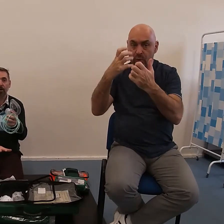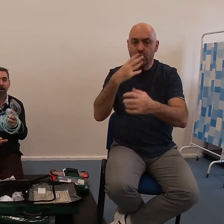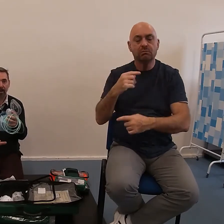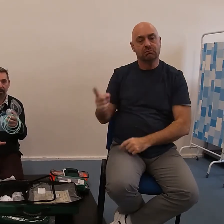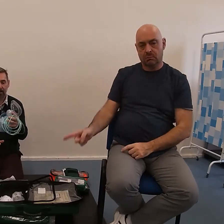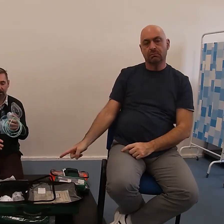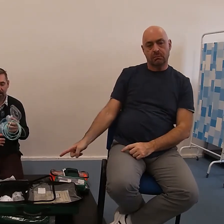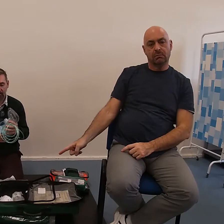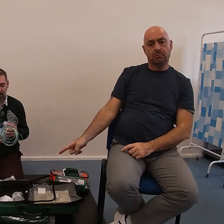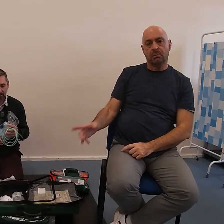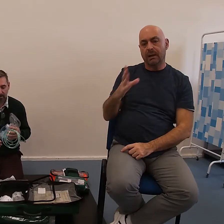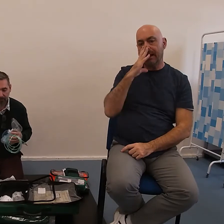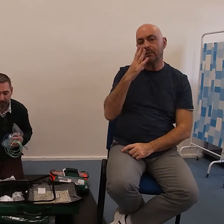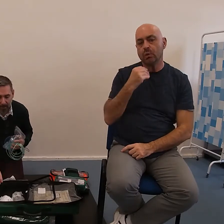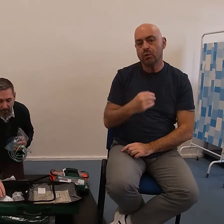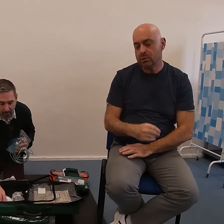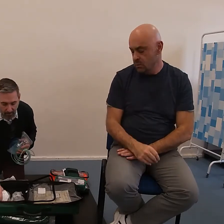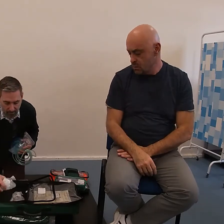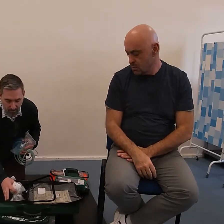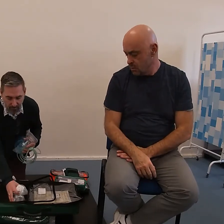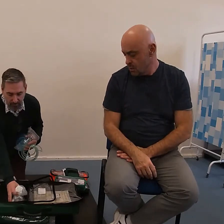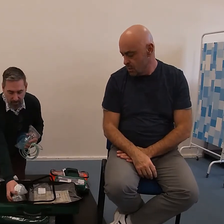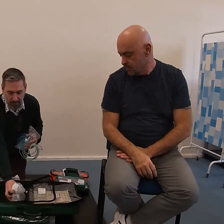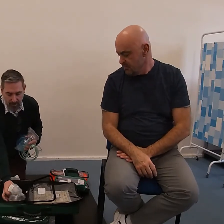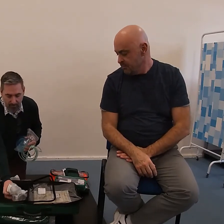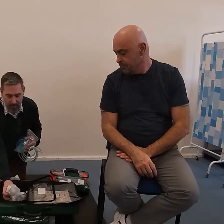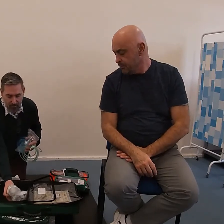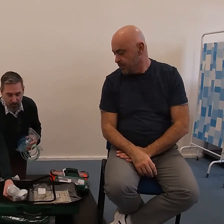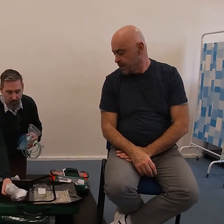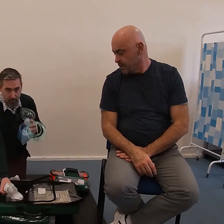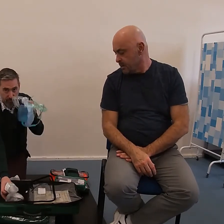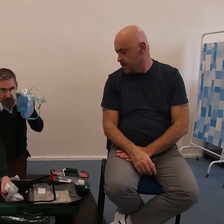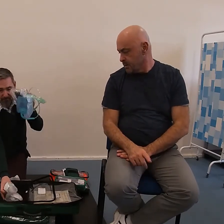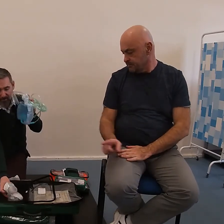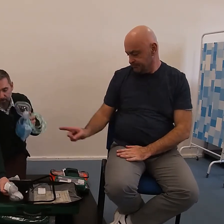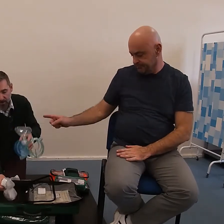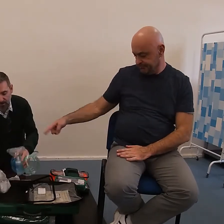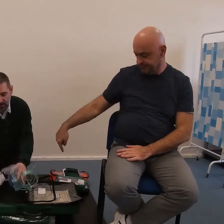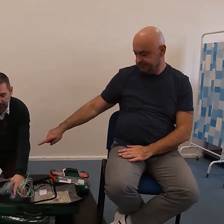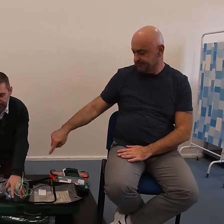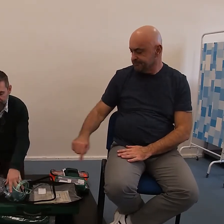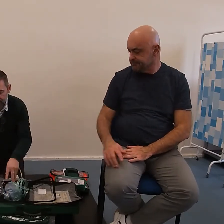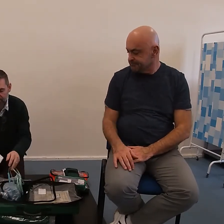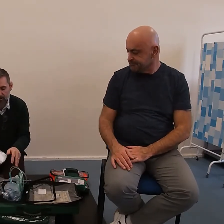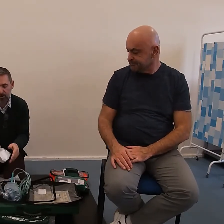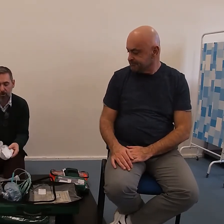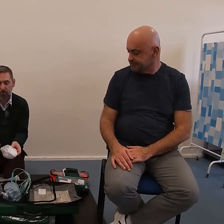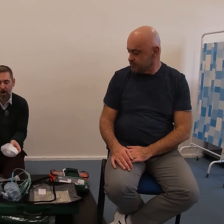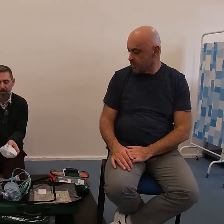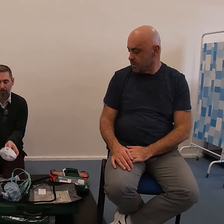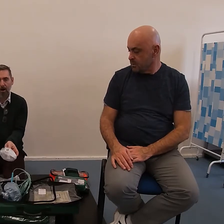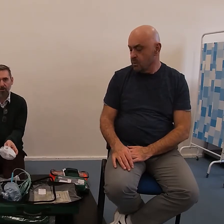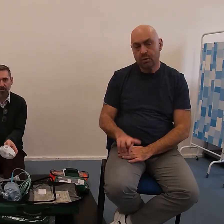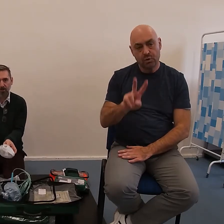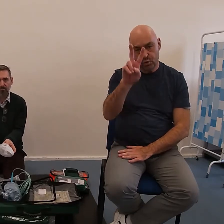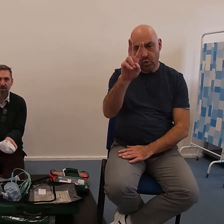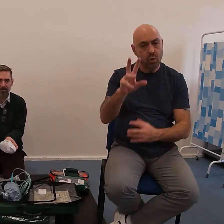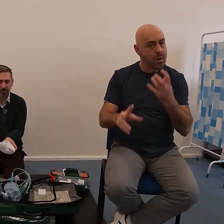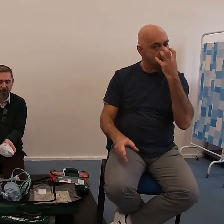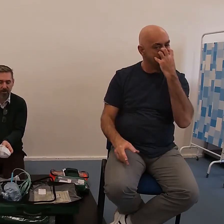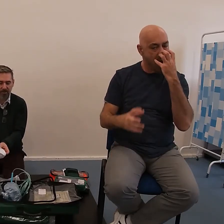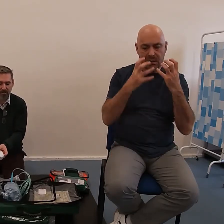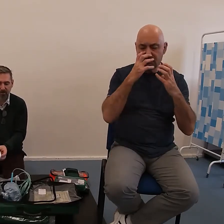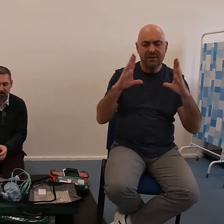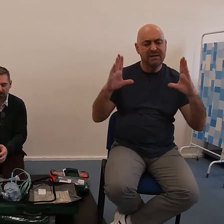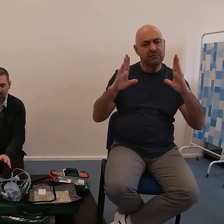pouch 2 in cardiac arrest. So in that pouch, with the bag valve mask, you've got 2 other masks,